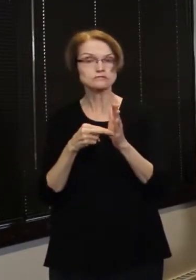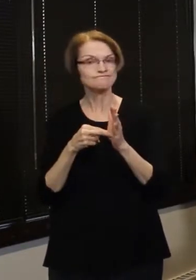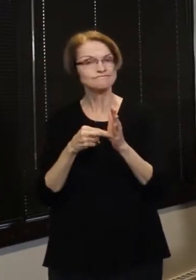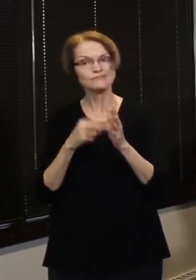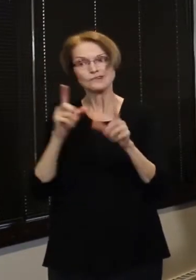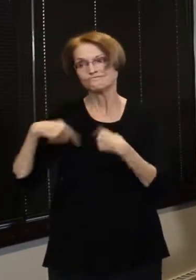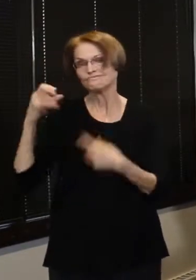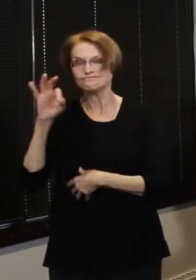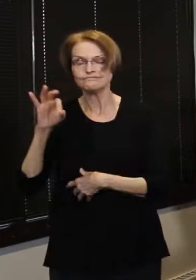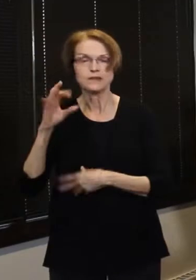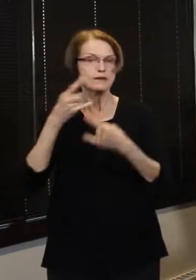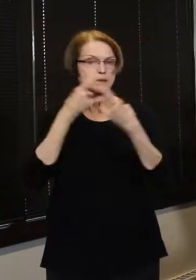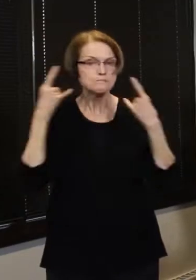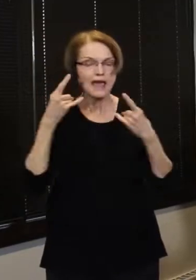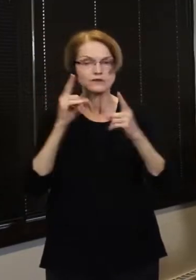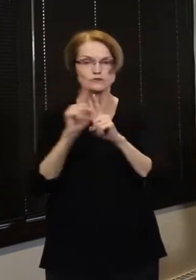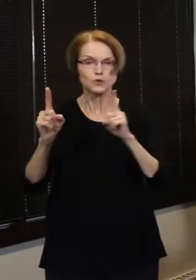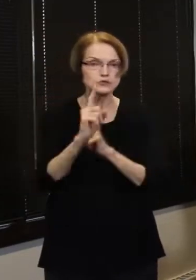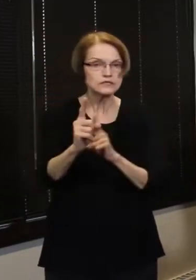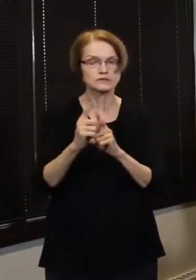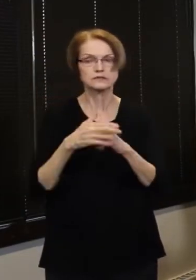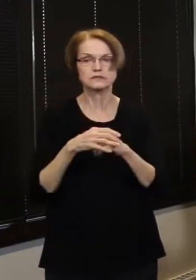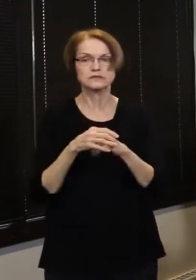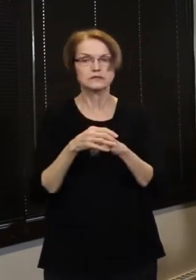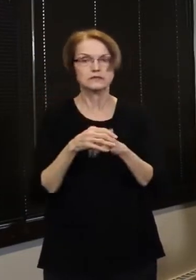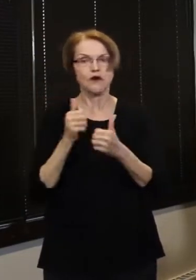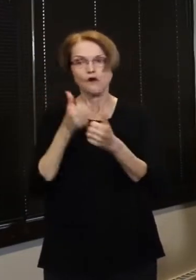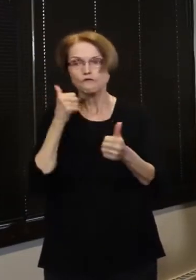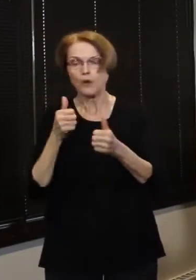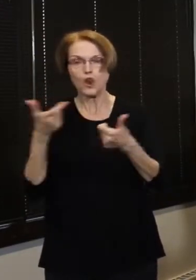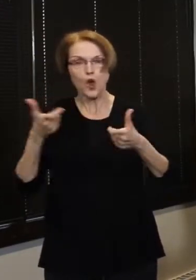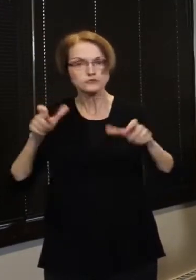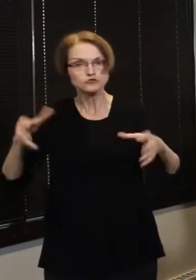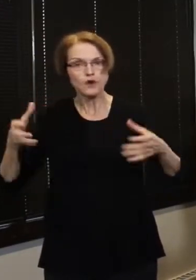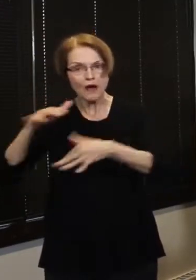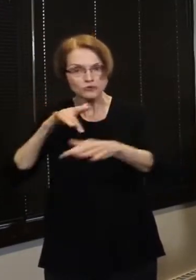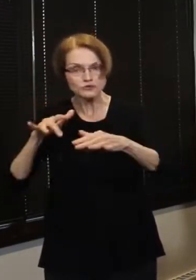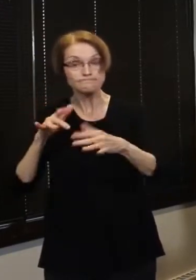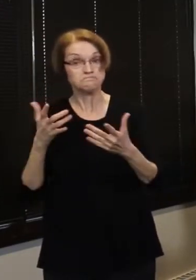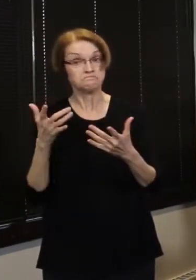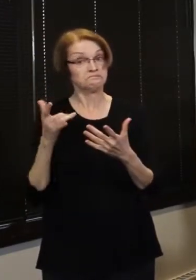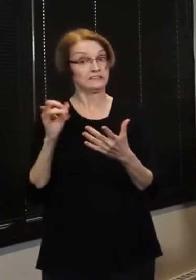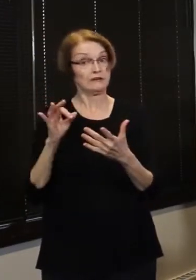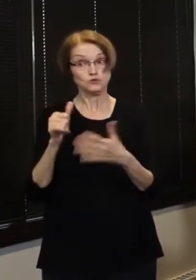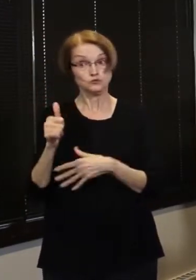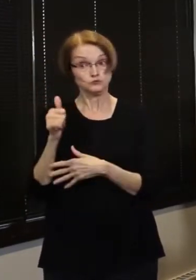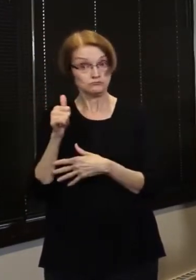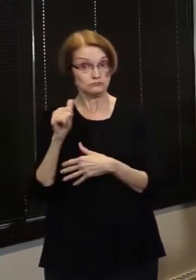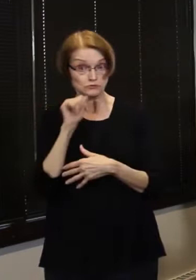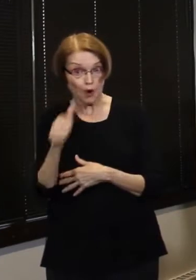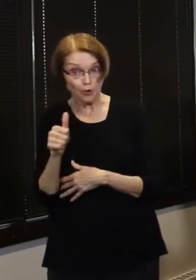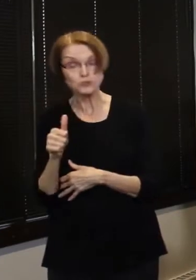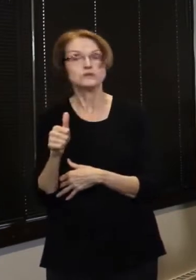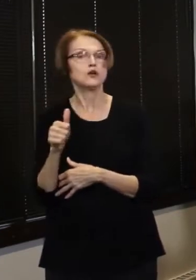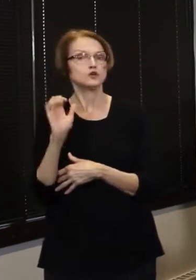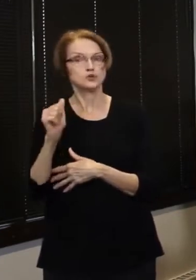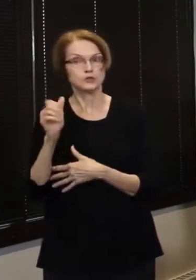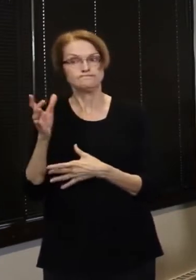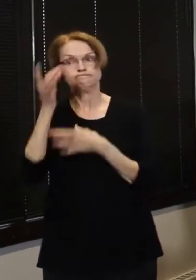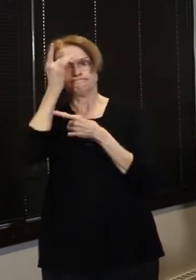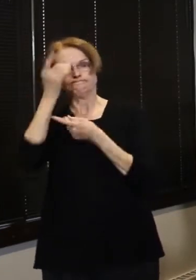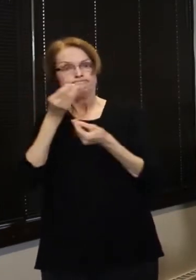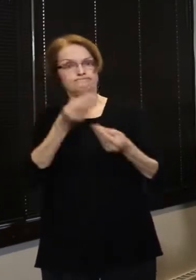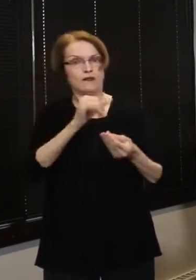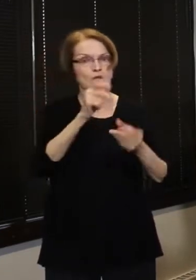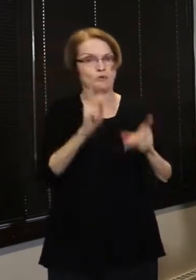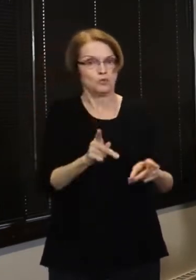wearing a mask, social distancing, and not gathering in crowds, you might very well pass it on to somebody who doesn't do well. So